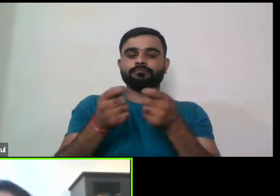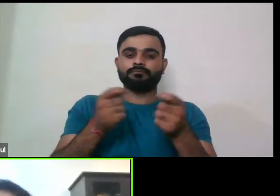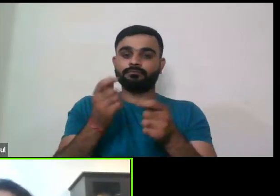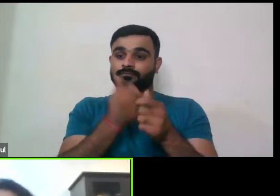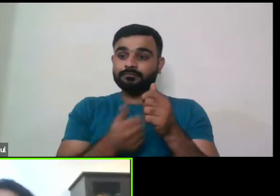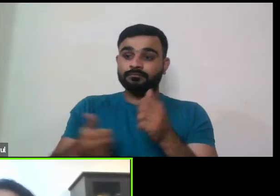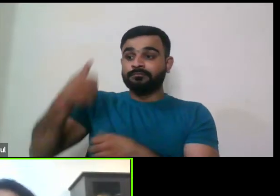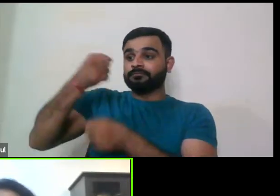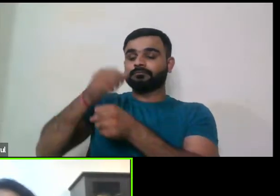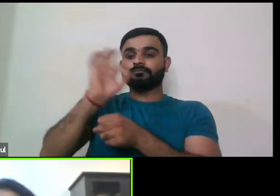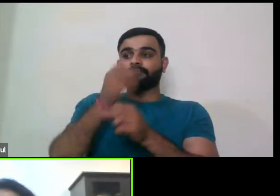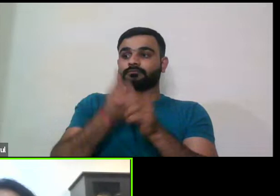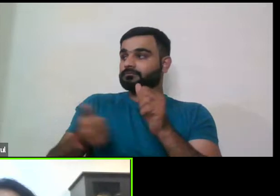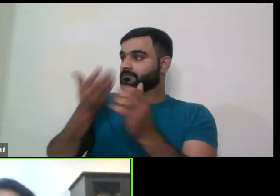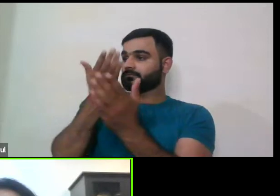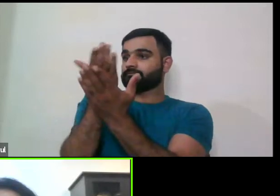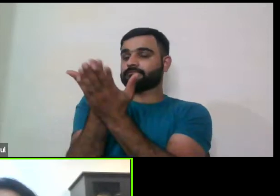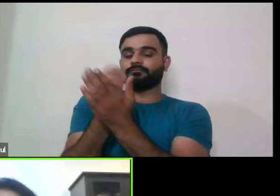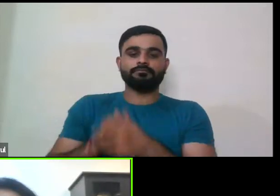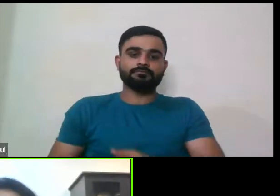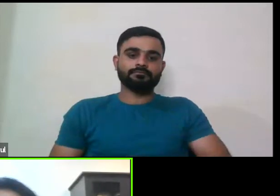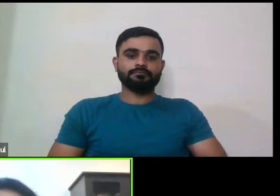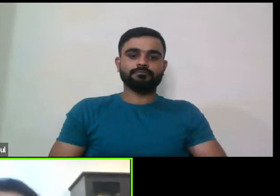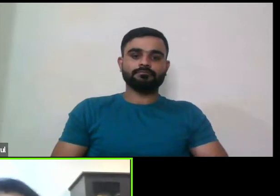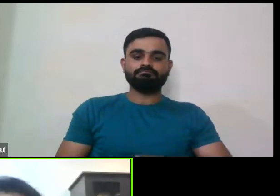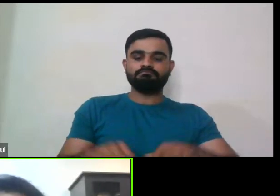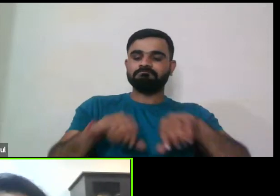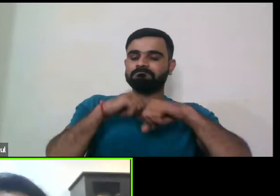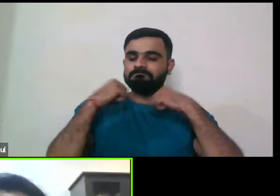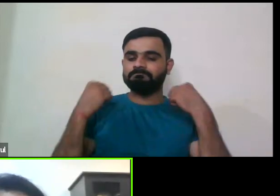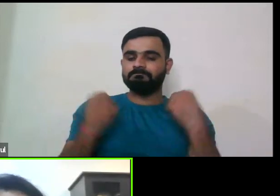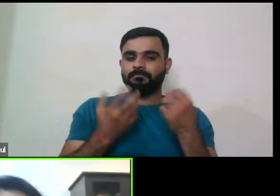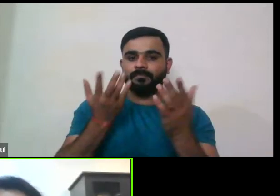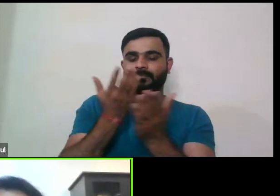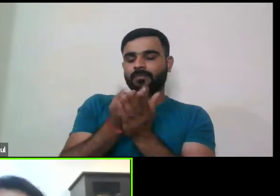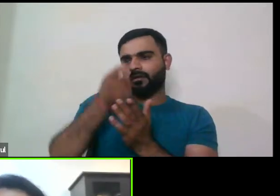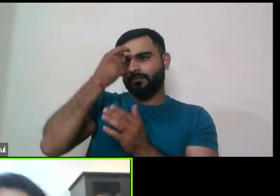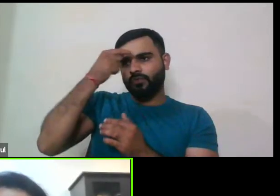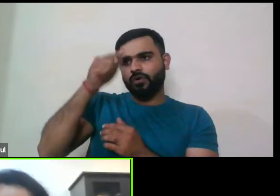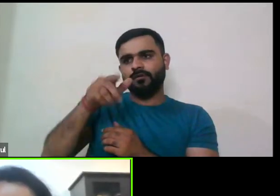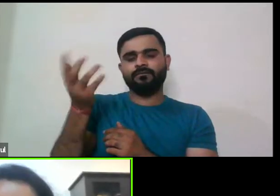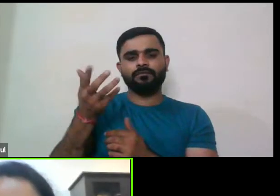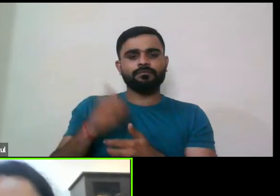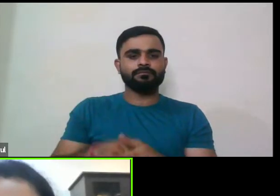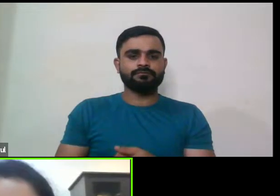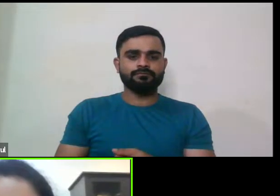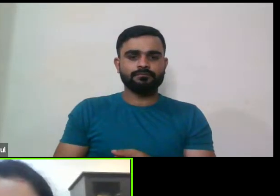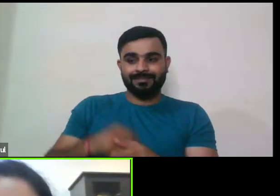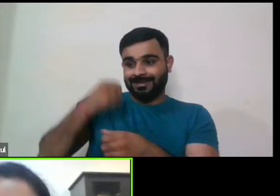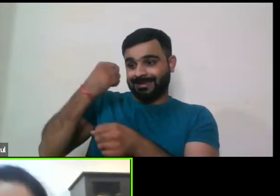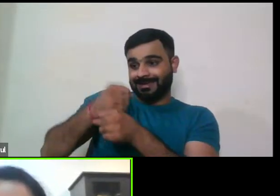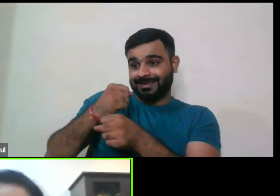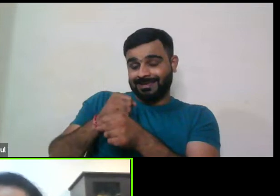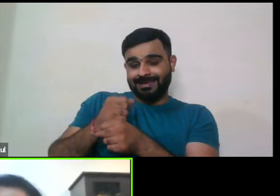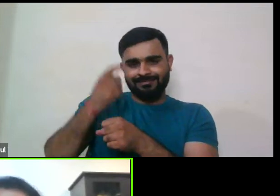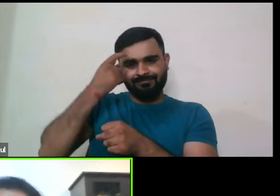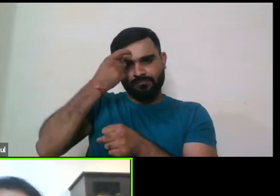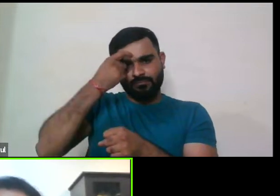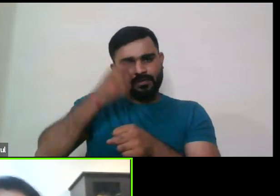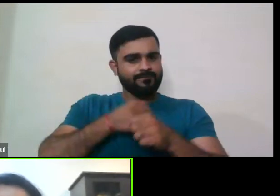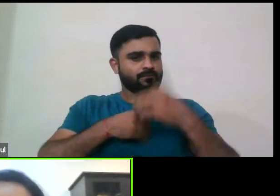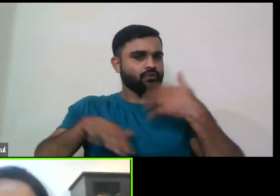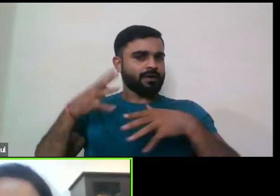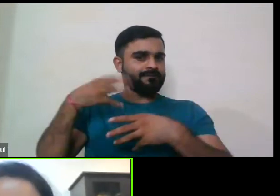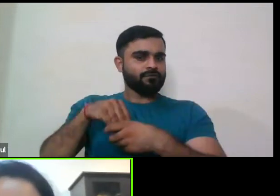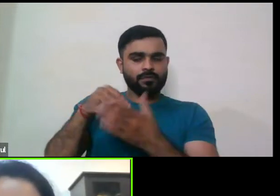senior government official, the reaction was, what is the problem? Government is paying for the judiciary